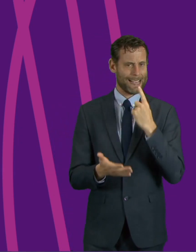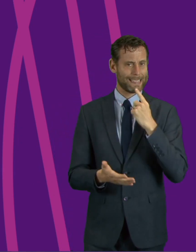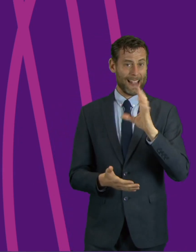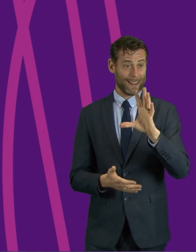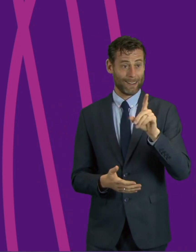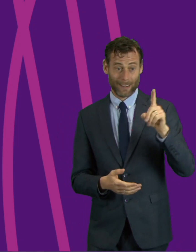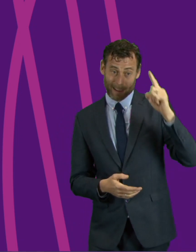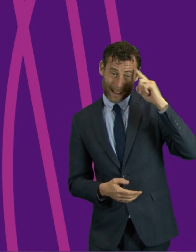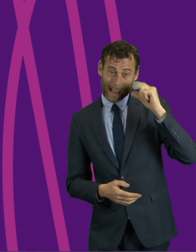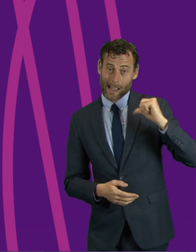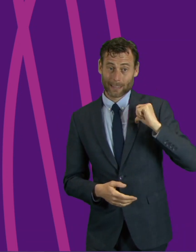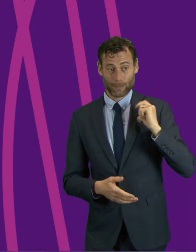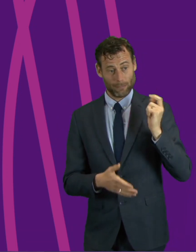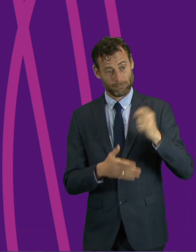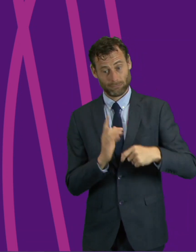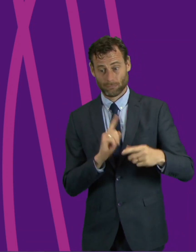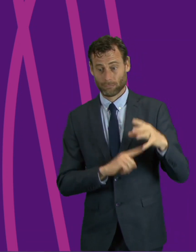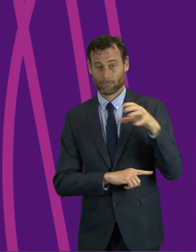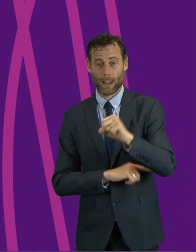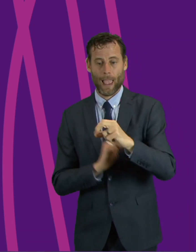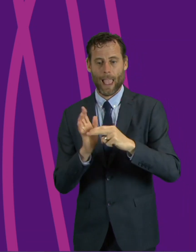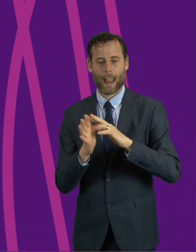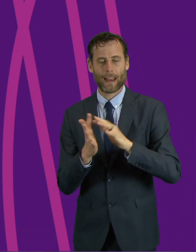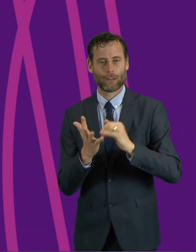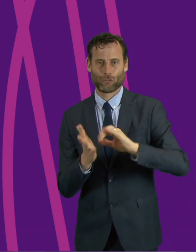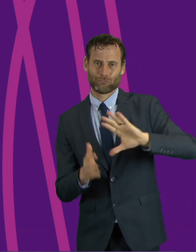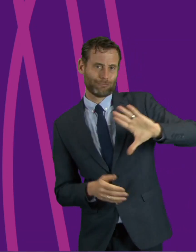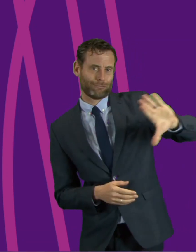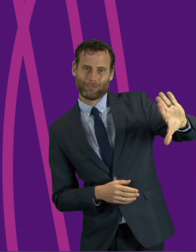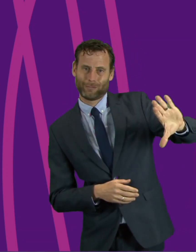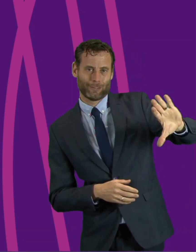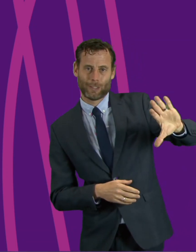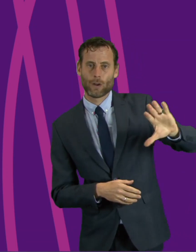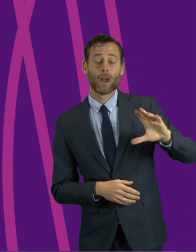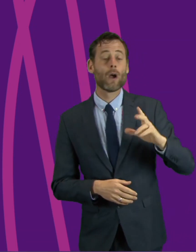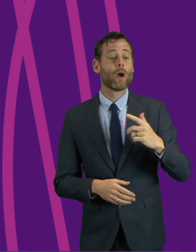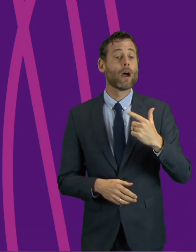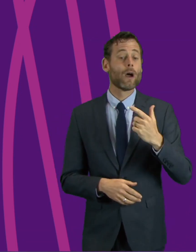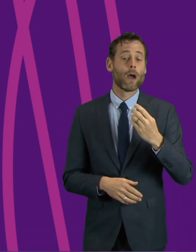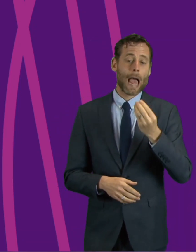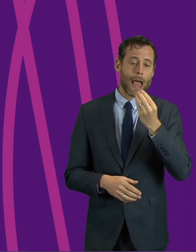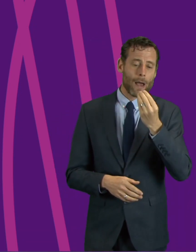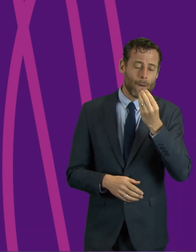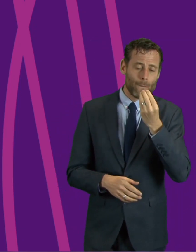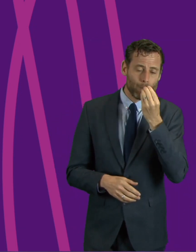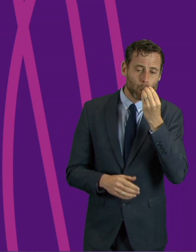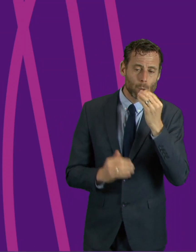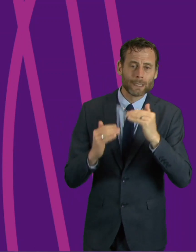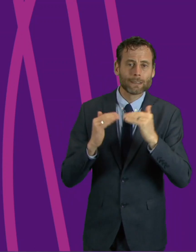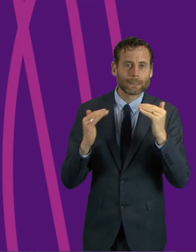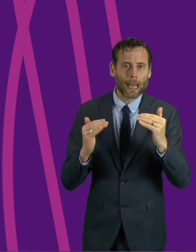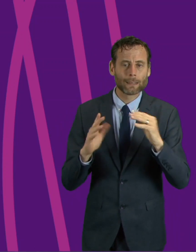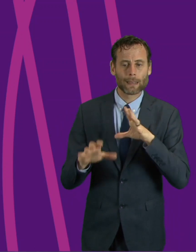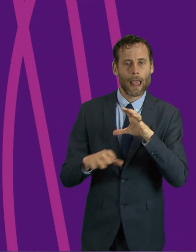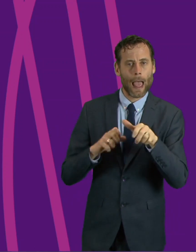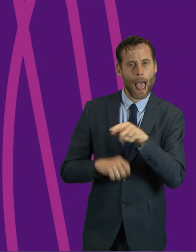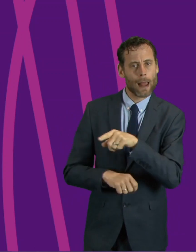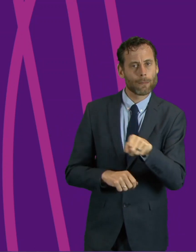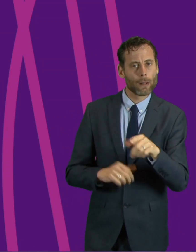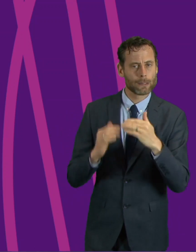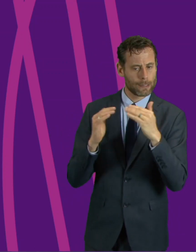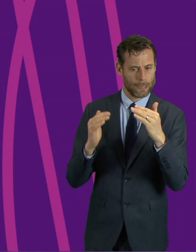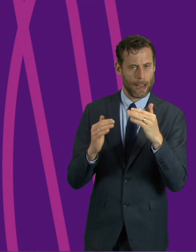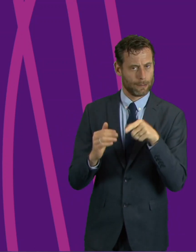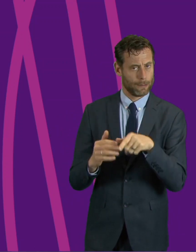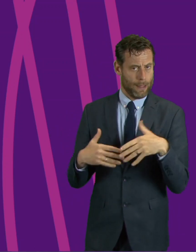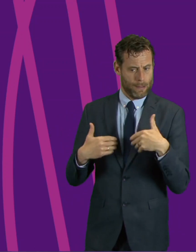must be no reduction in environmental, animal welfare or food safety standards as a result of any agreement. And I think these should be